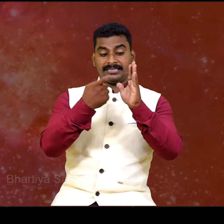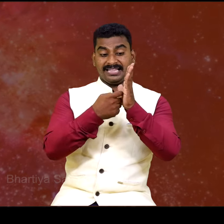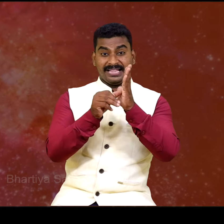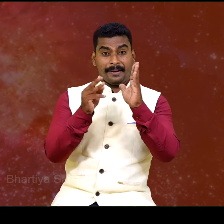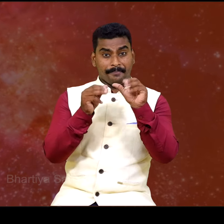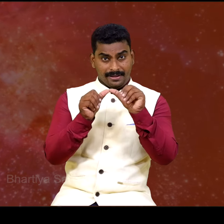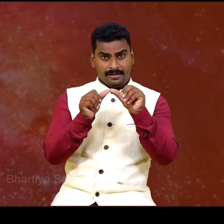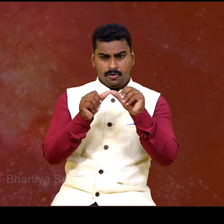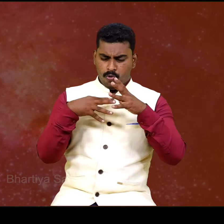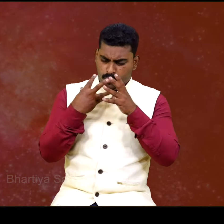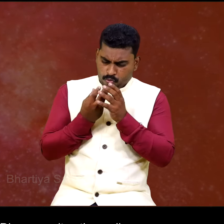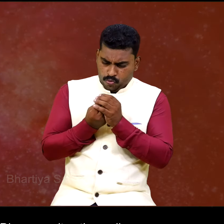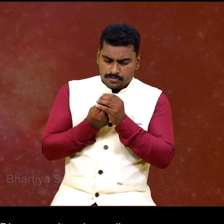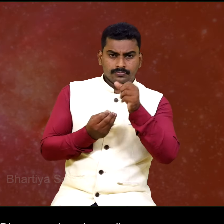Dharma unites them all.